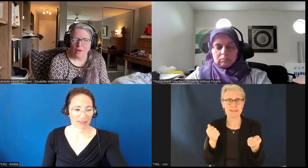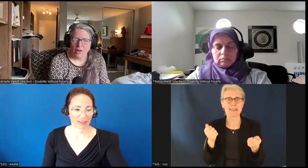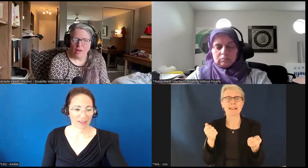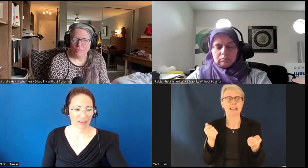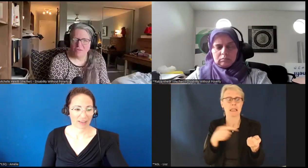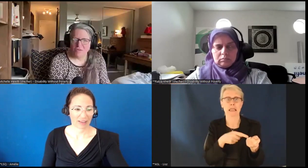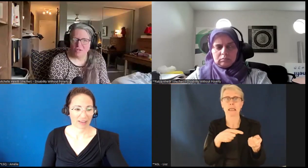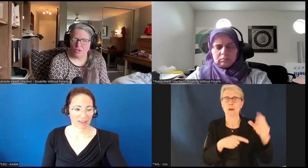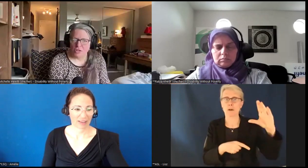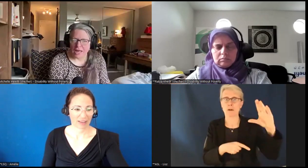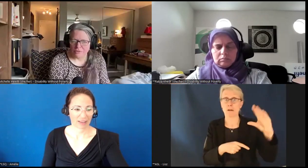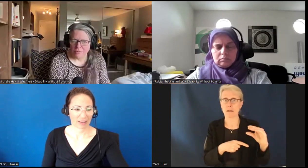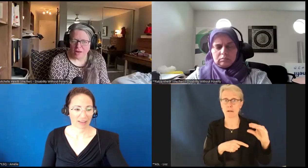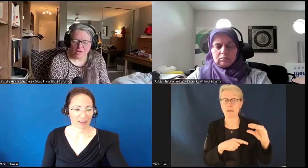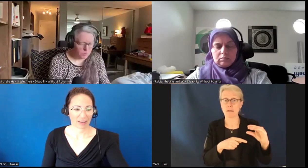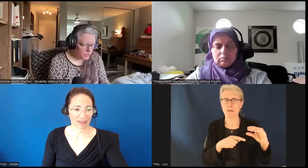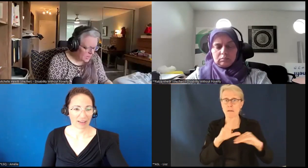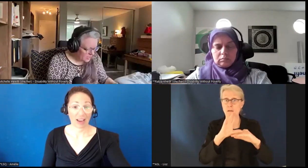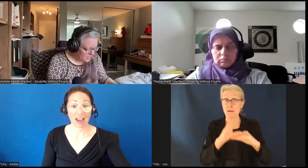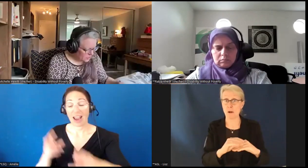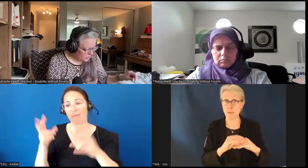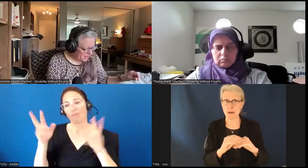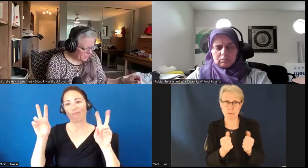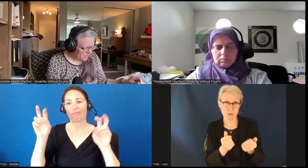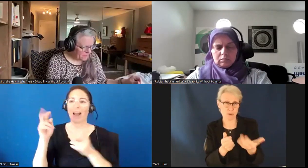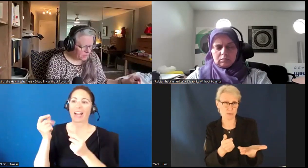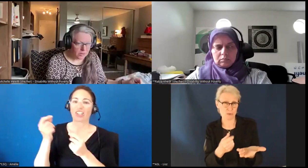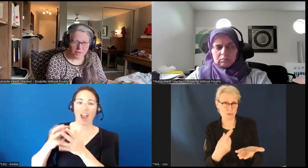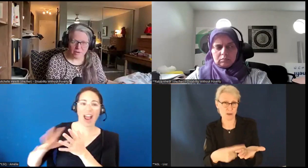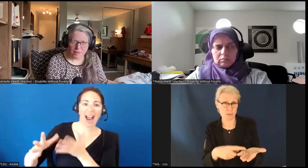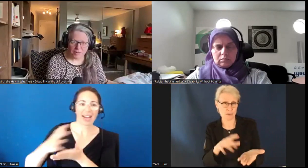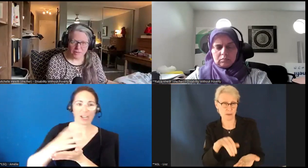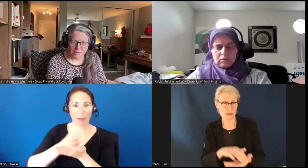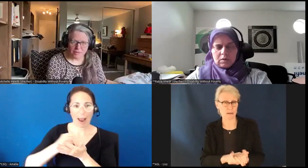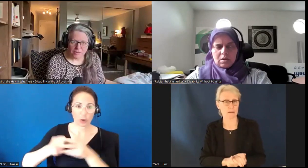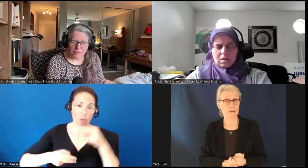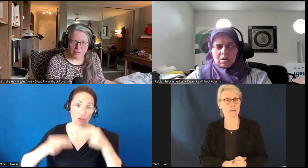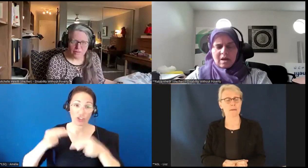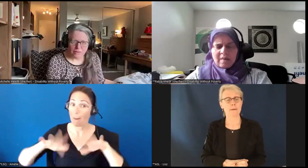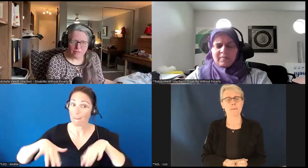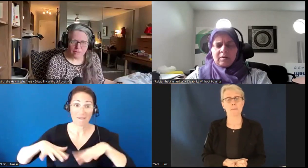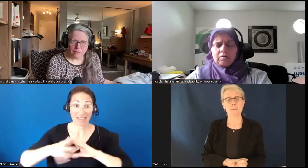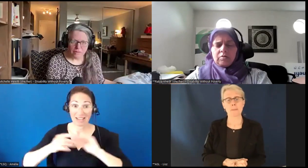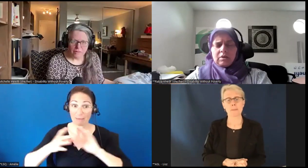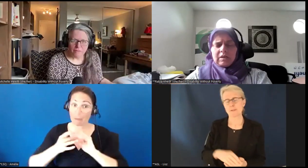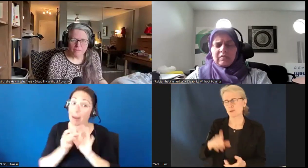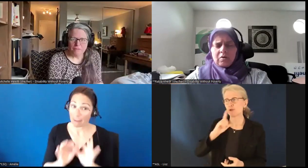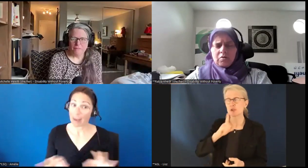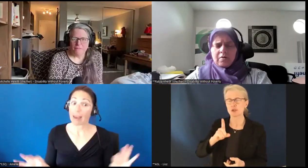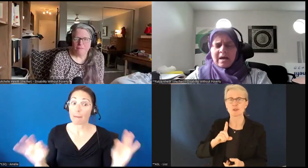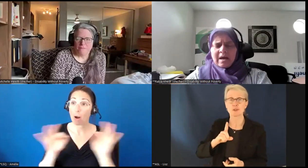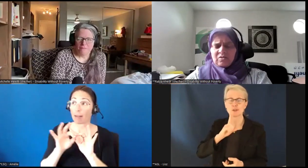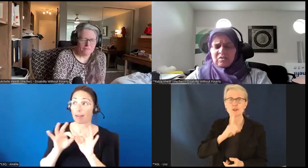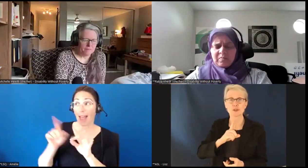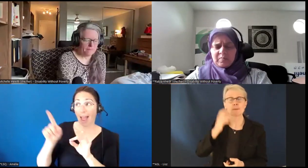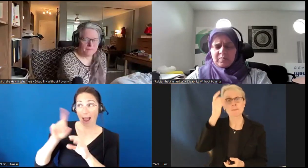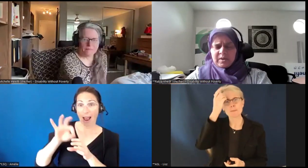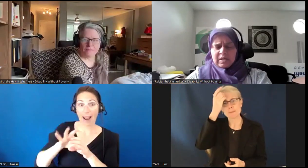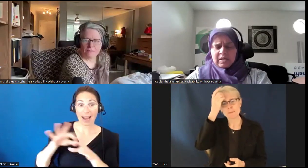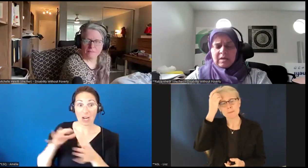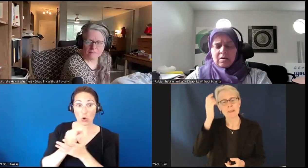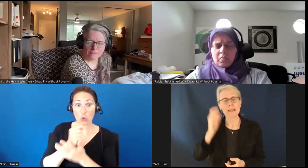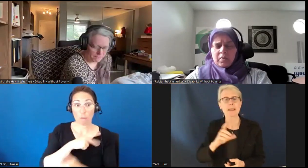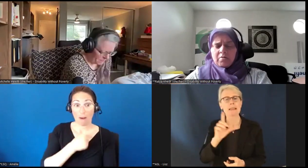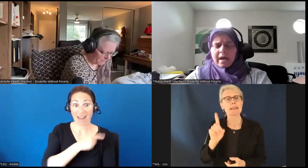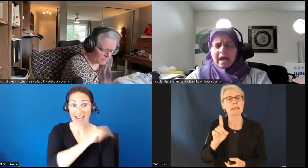our provincial counterparts. Would you like to talk about that for a little bit, Rabia? Absolutely. So at